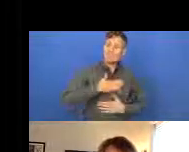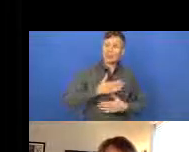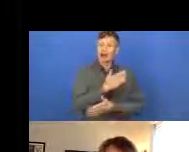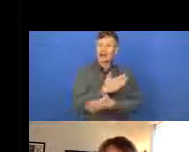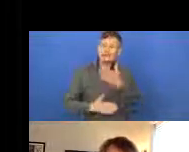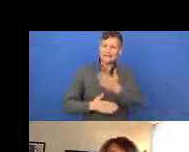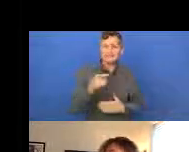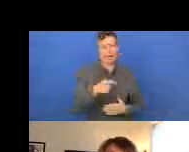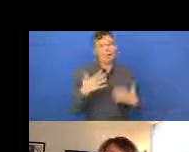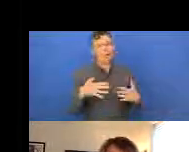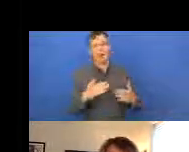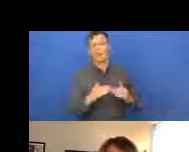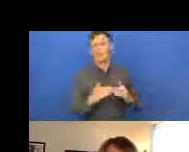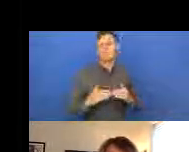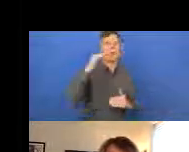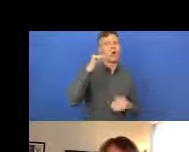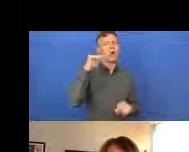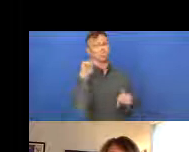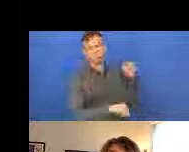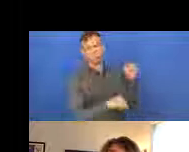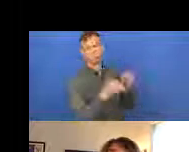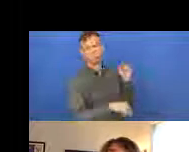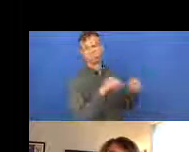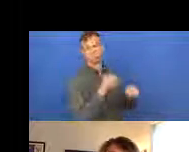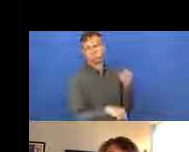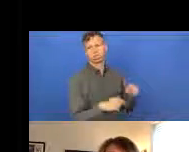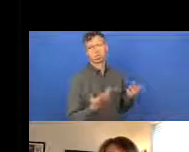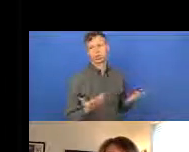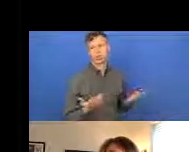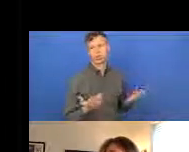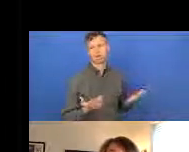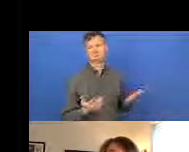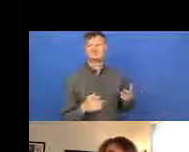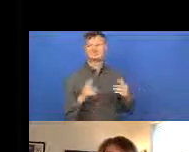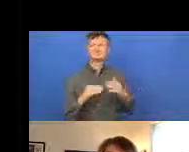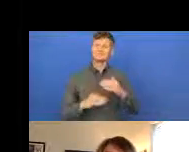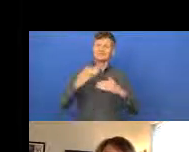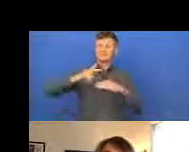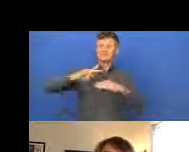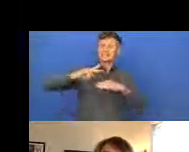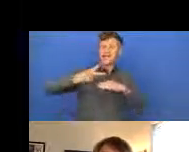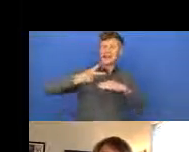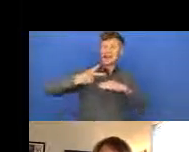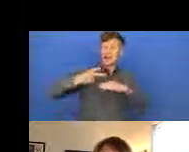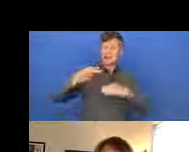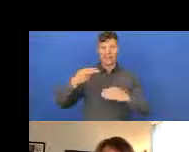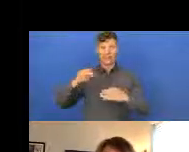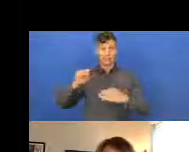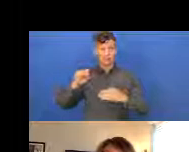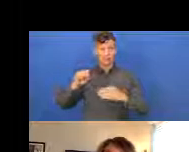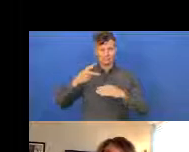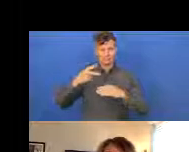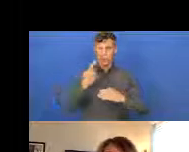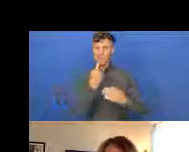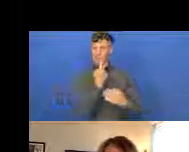with disabilities at all levels of schooling. And at secondary level, they were the only group with a higher rate of victimization than